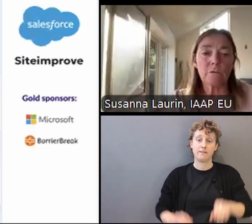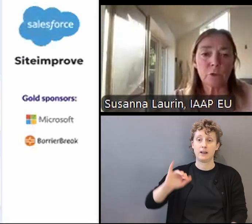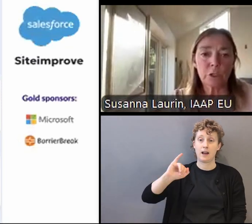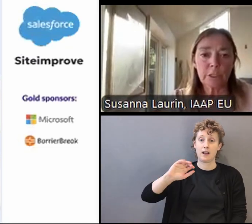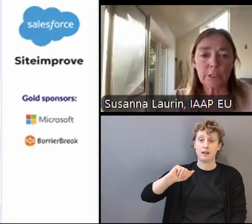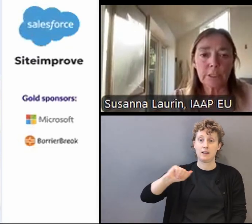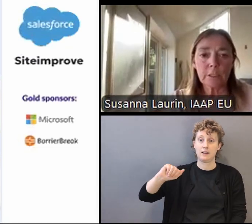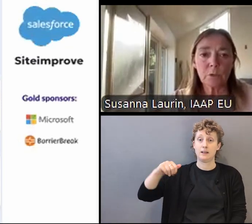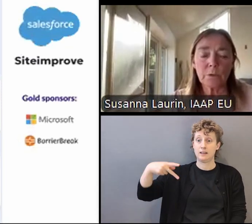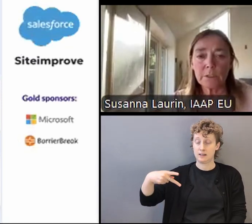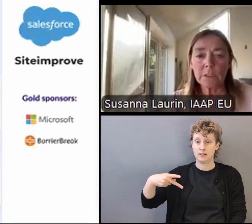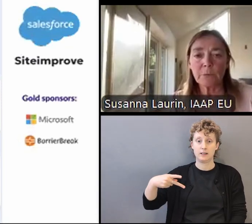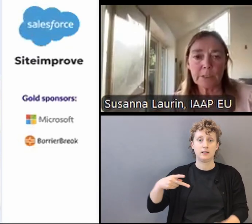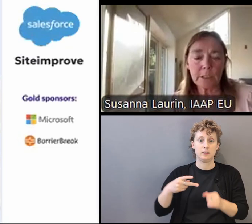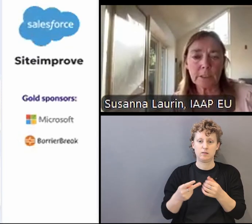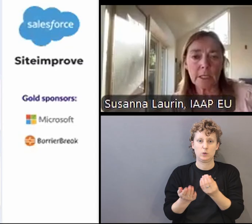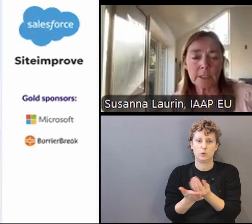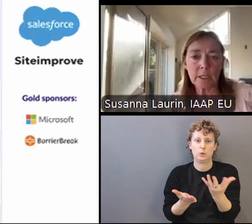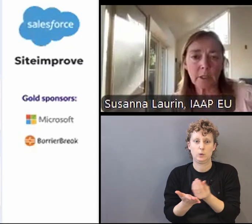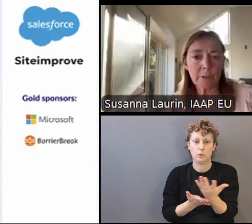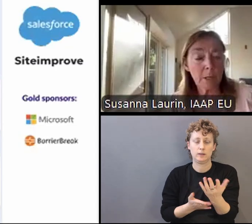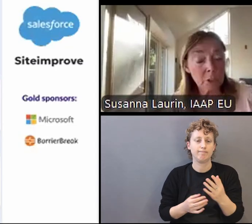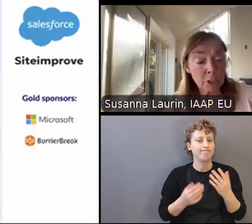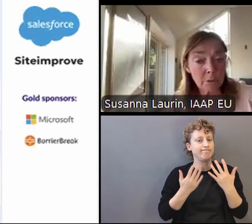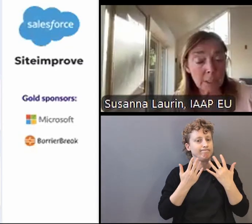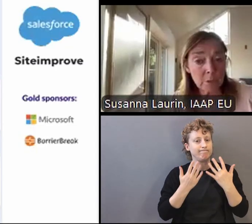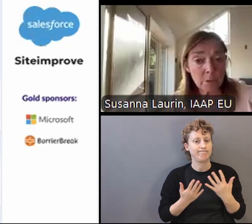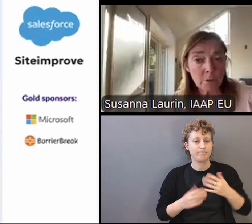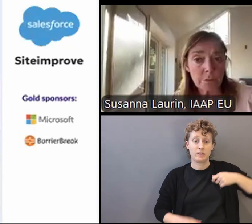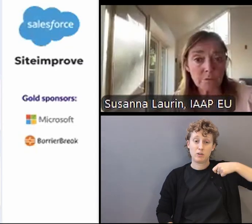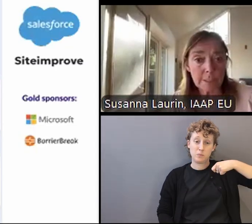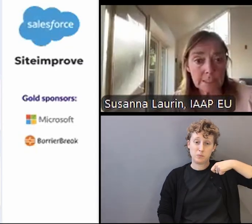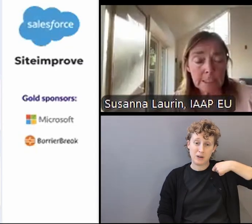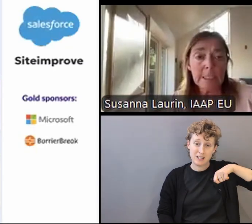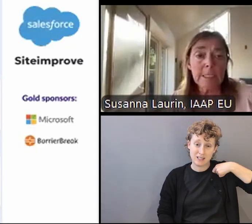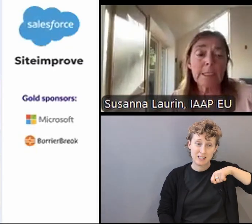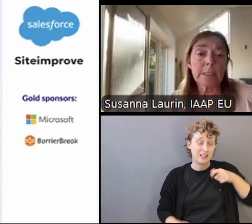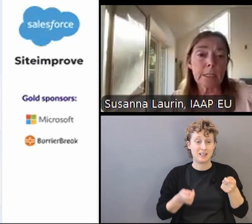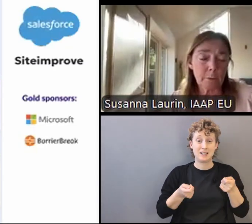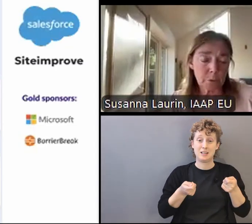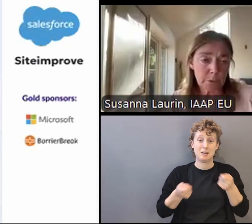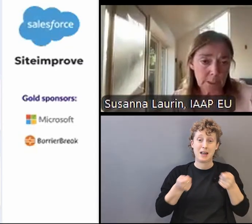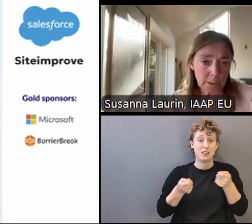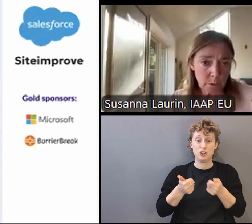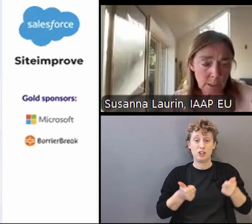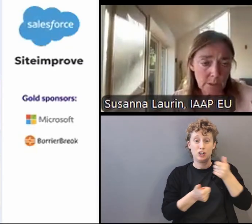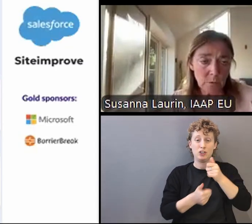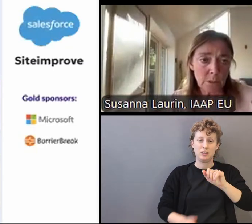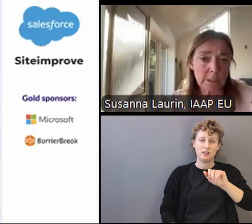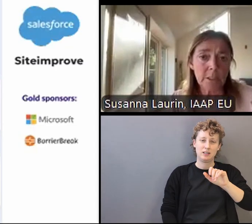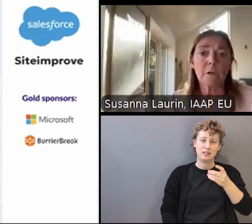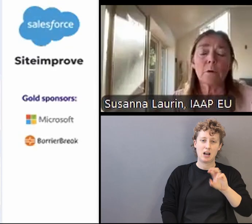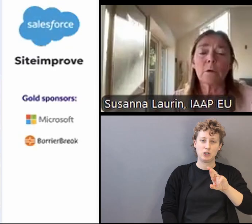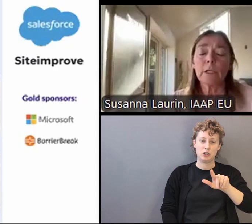And unfortunately, the G3ICT president and IAAP managing director, Dr. Christopher Lee, is unable to attend today.